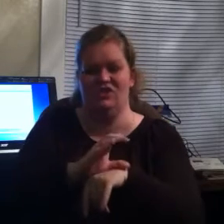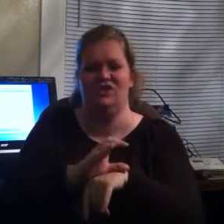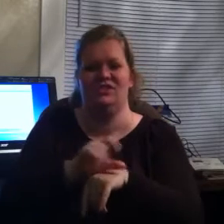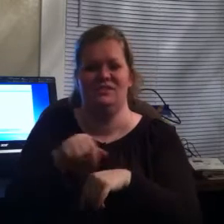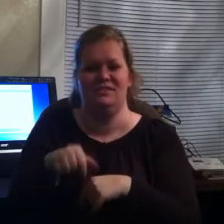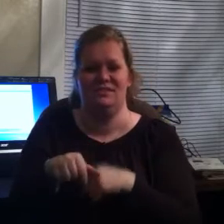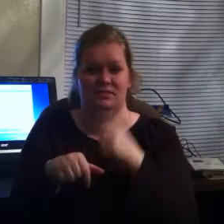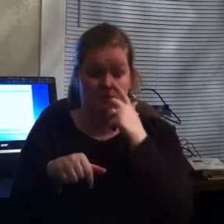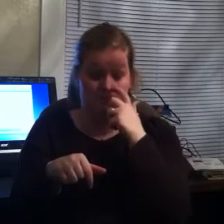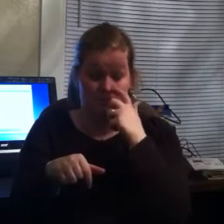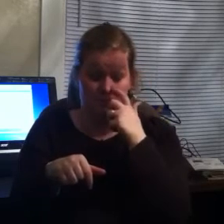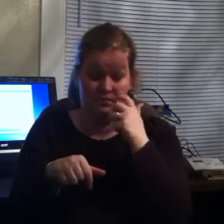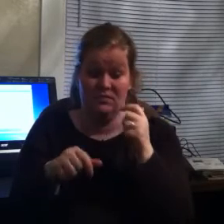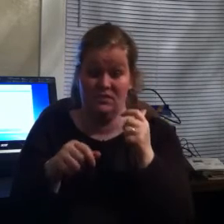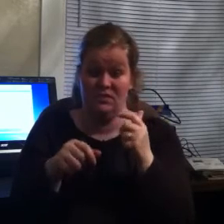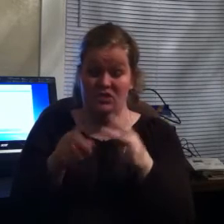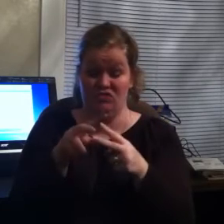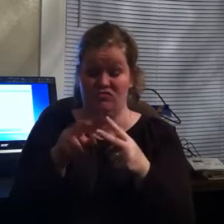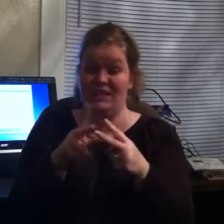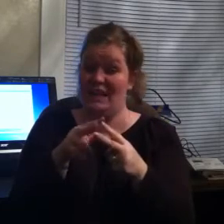Came in one of two ways.